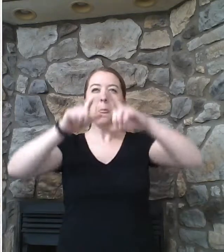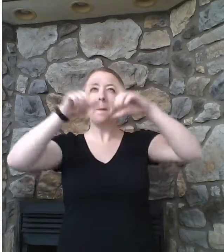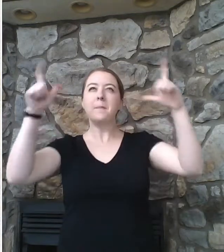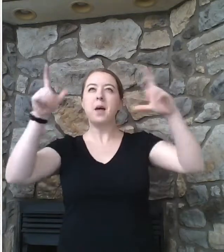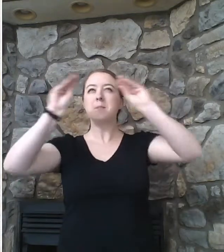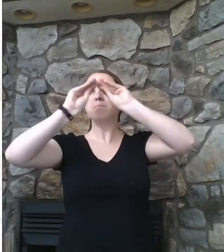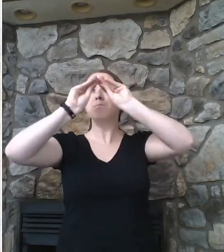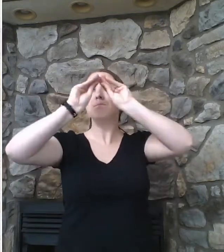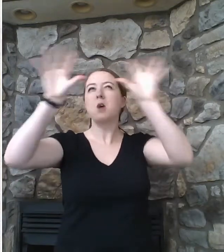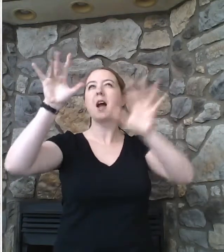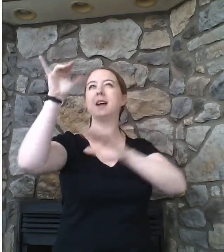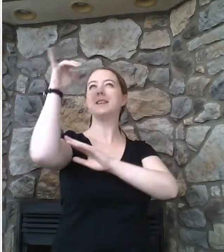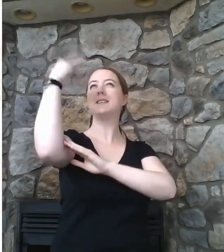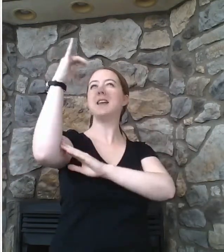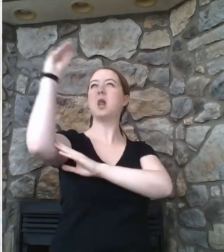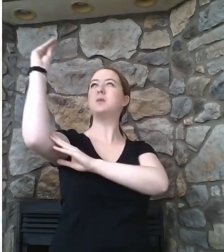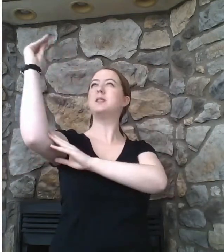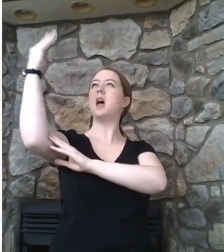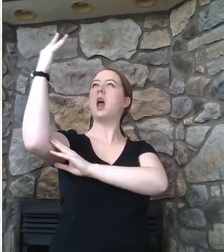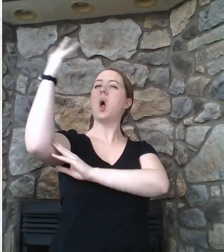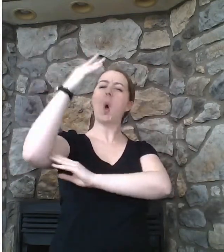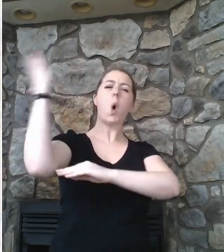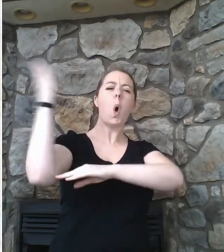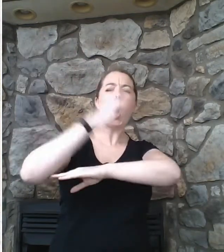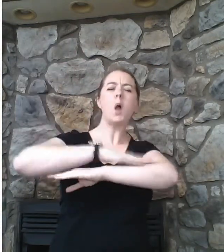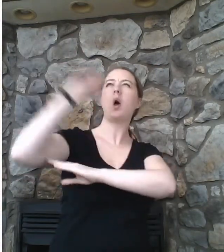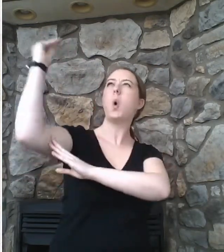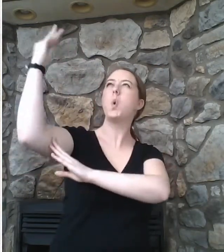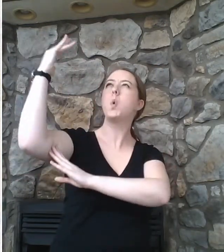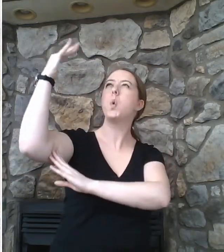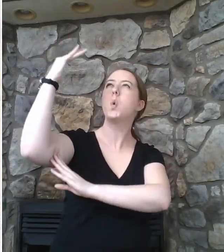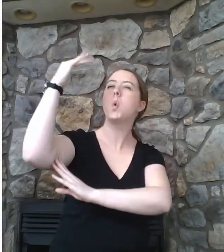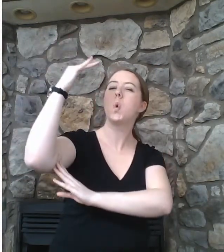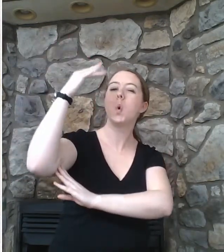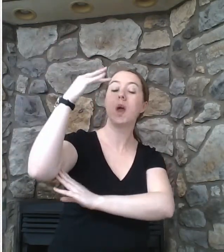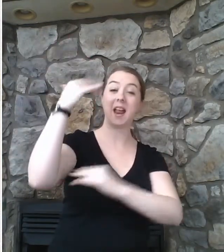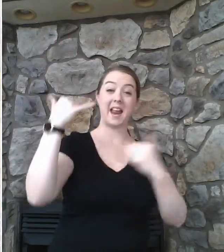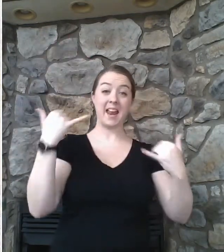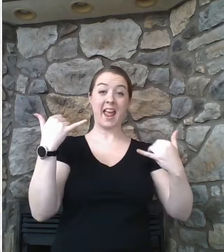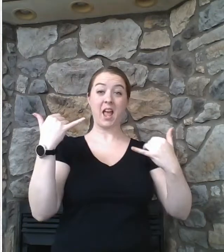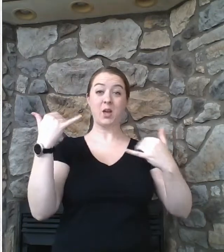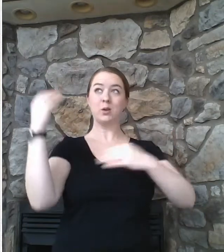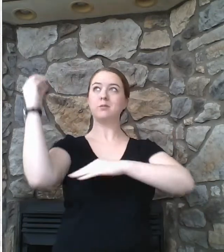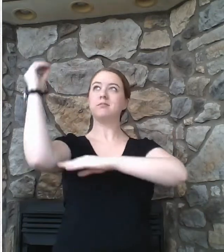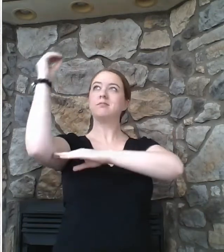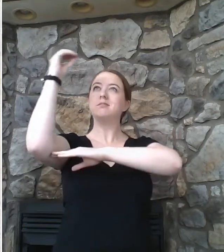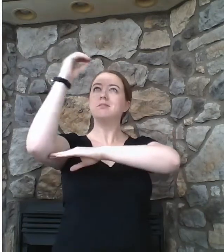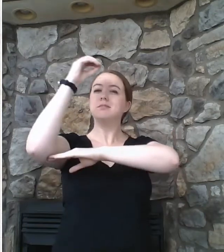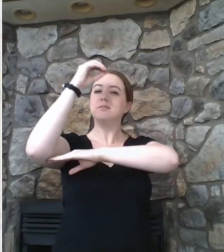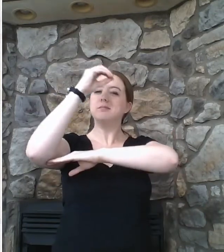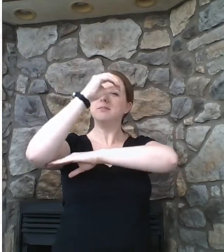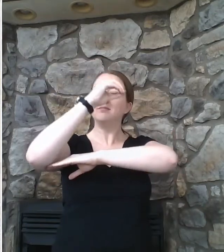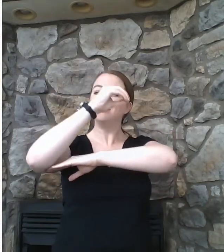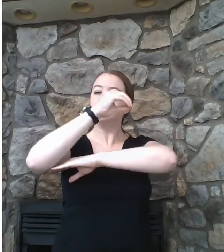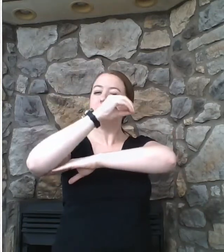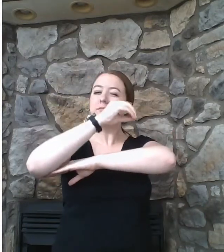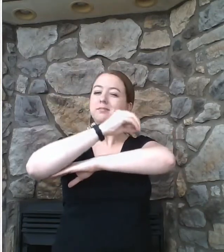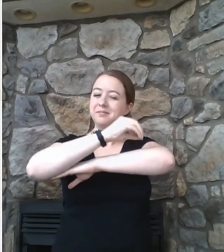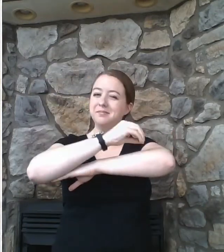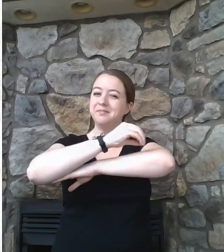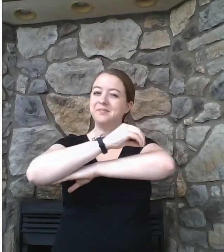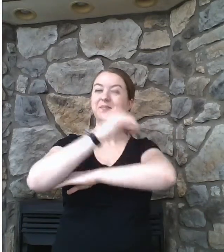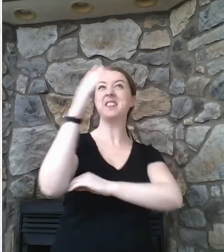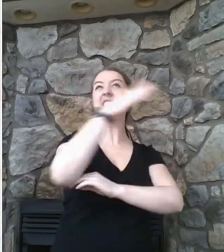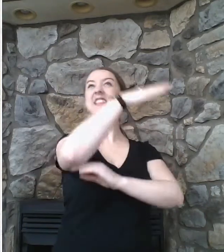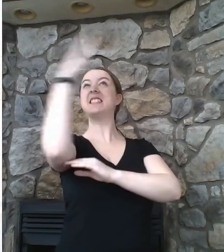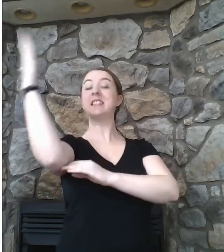The great bright yellow sun had shone all day, and now the day was coming to an end. The light in